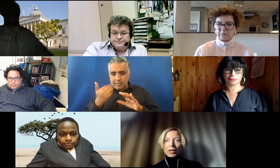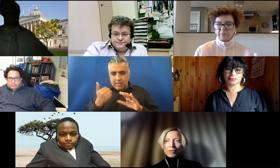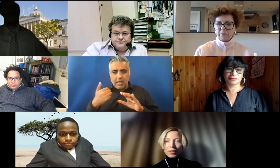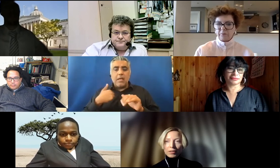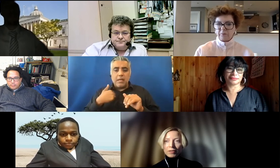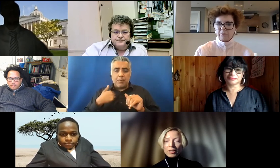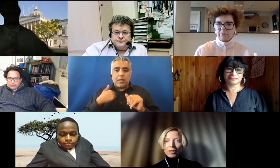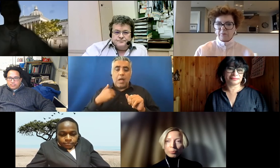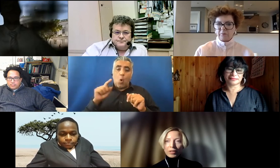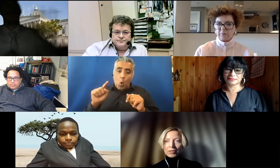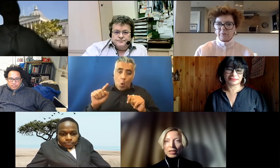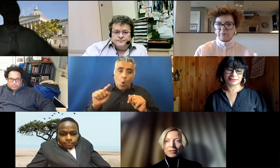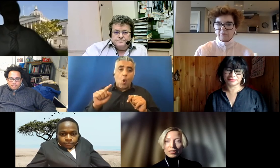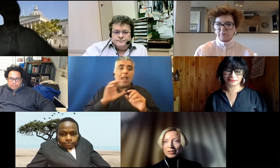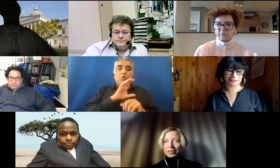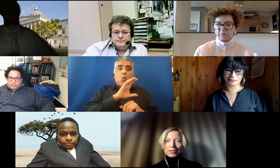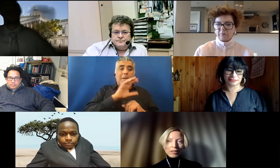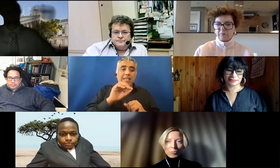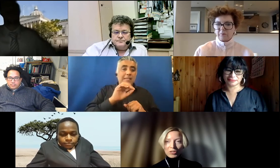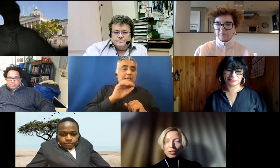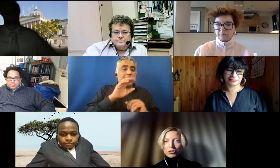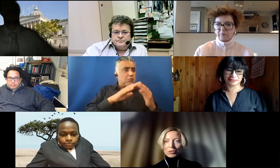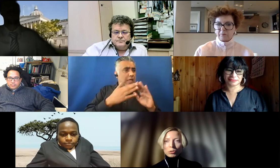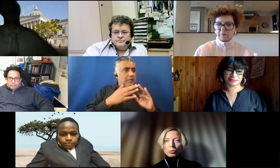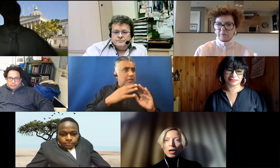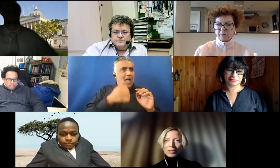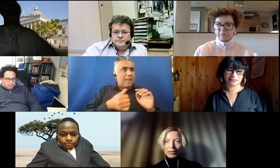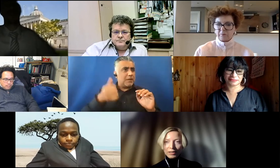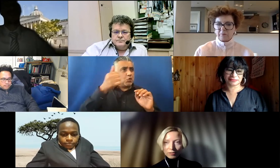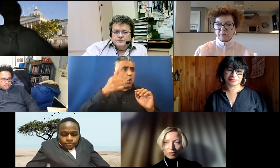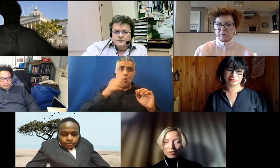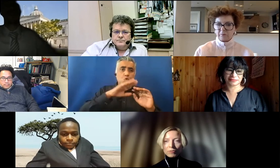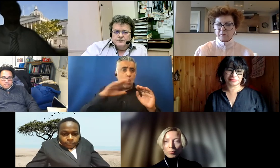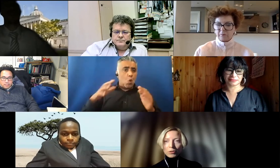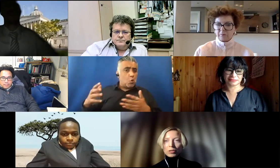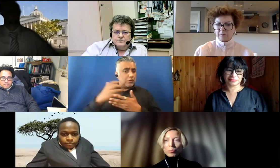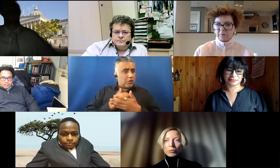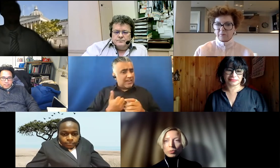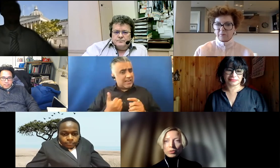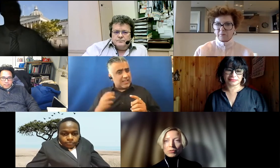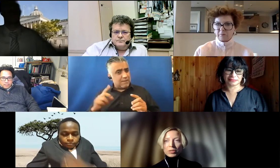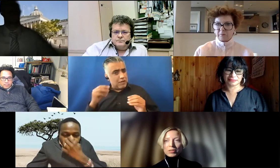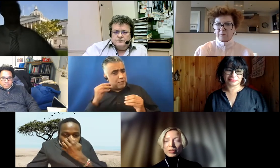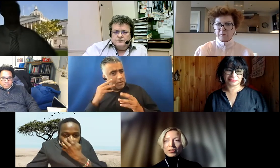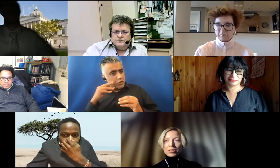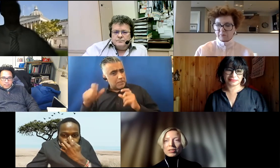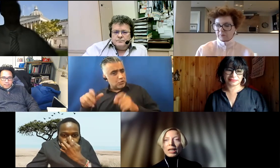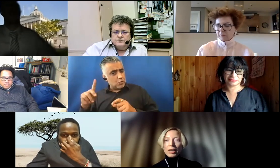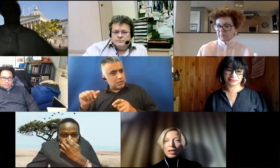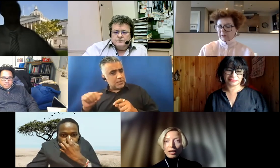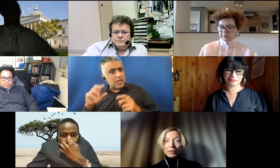because either the companies and cities and administrations do not collect the information about persons with